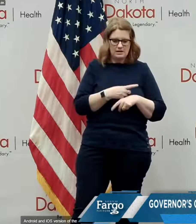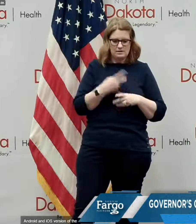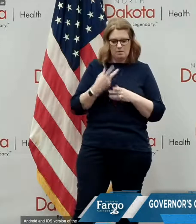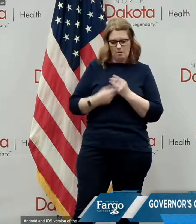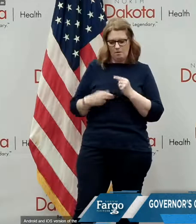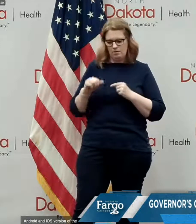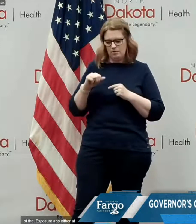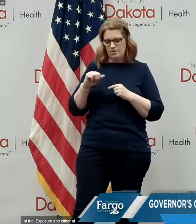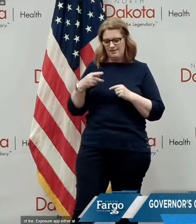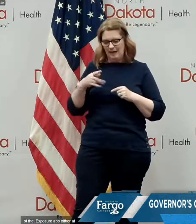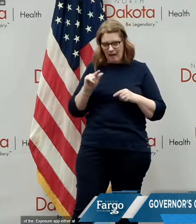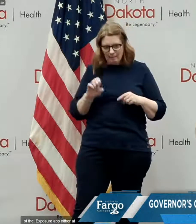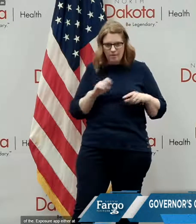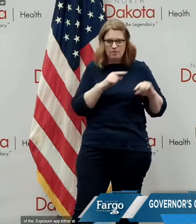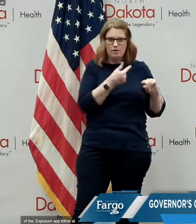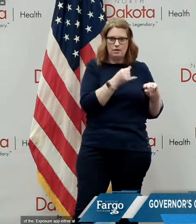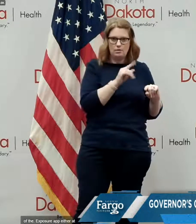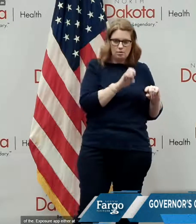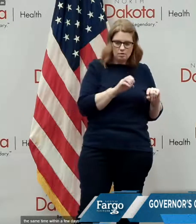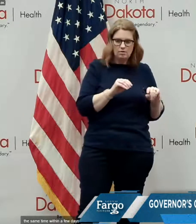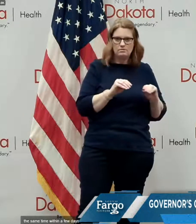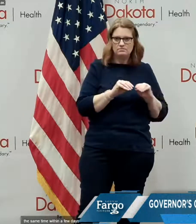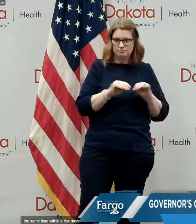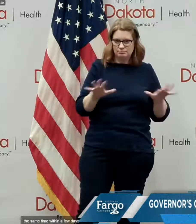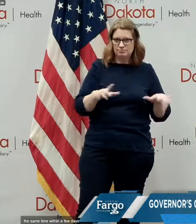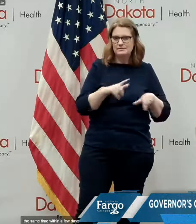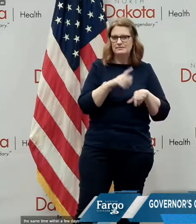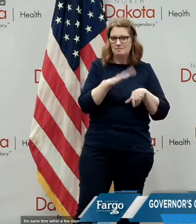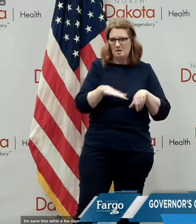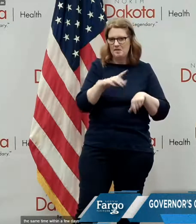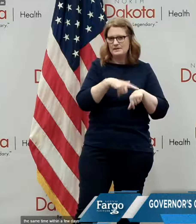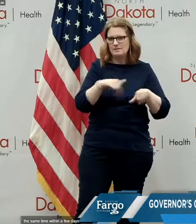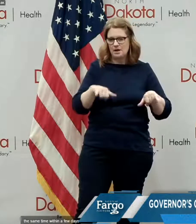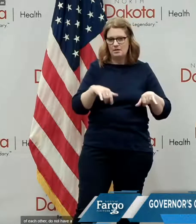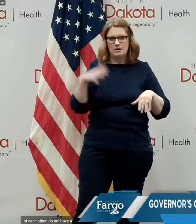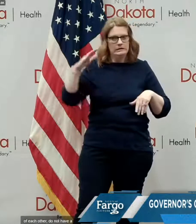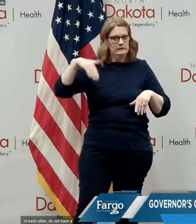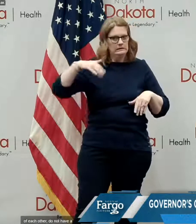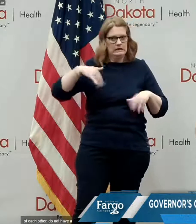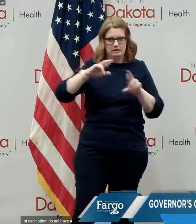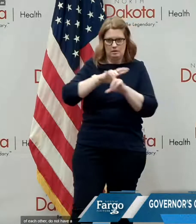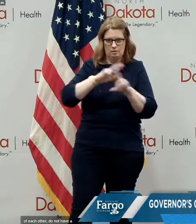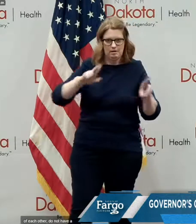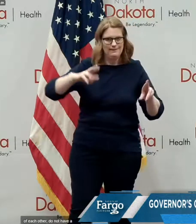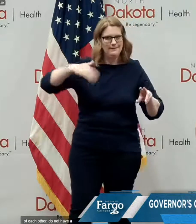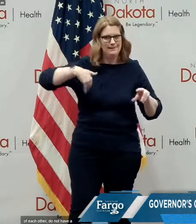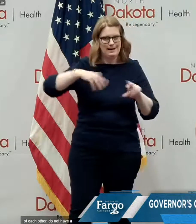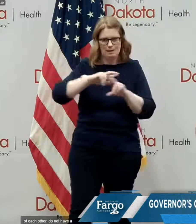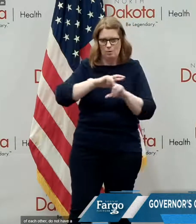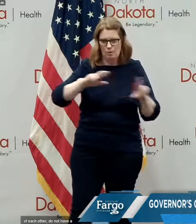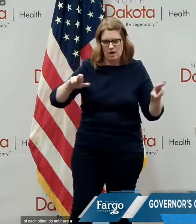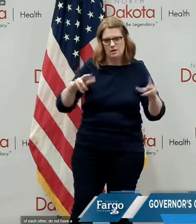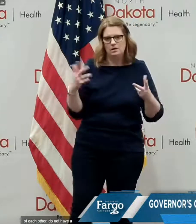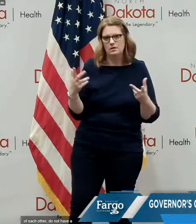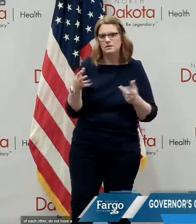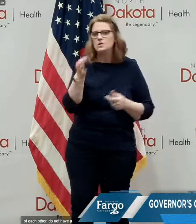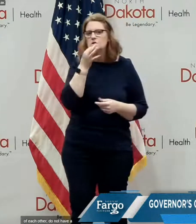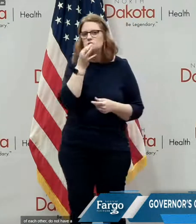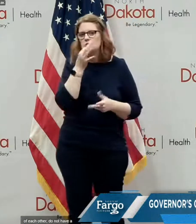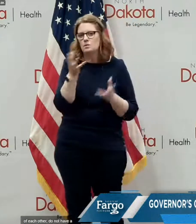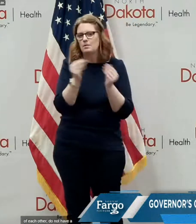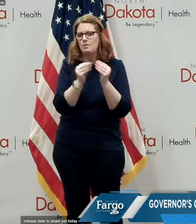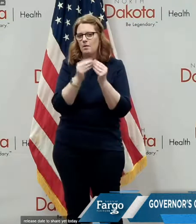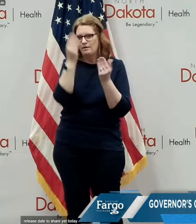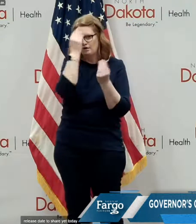a release date to share yet today. And we'll have a more finalized release date soon. Until